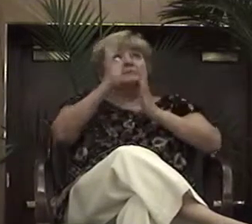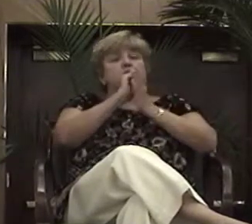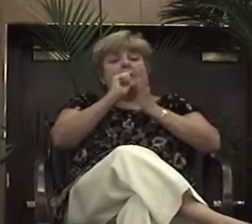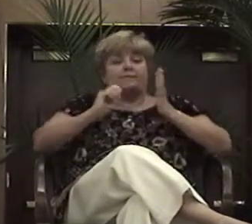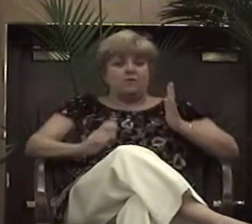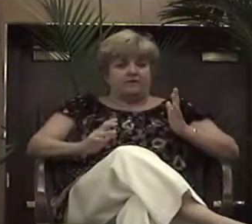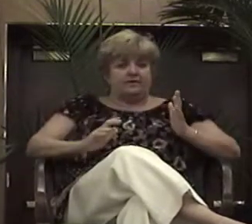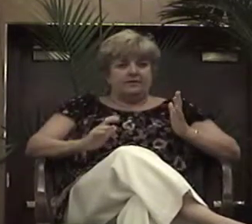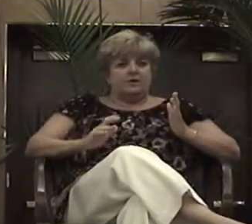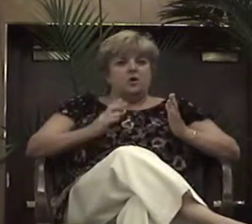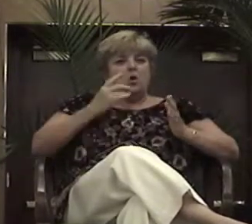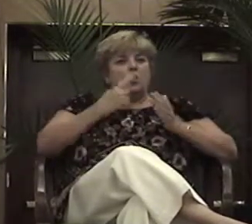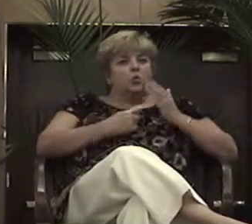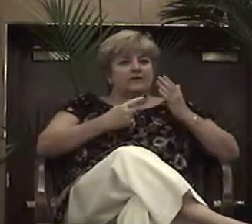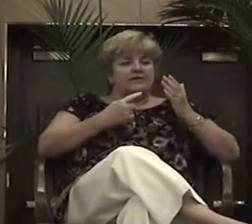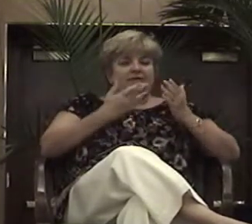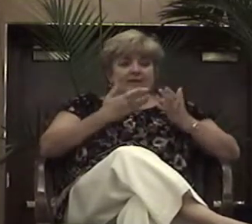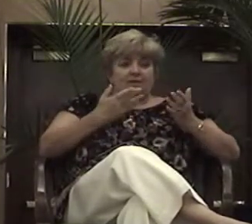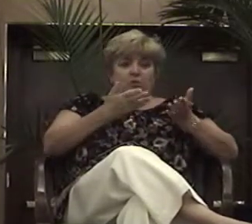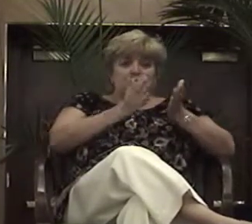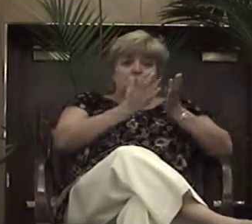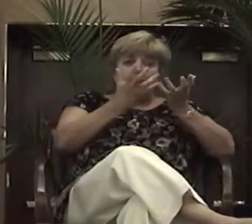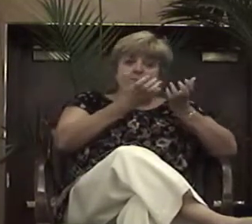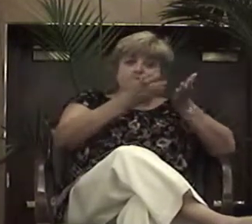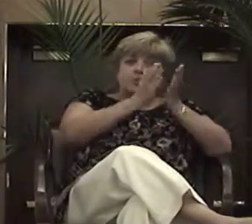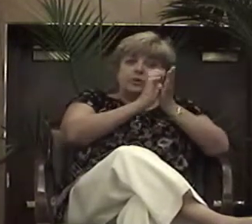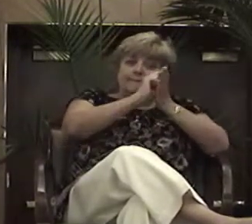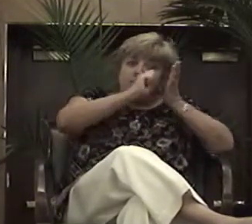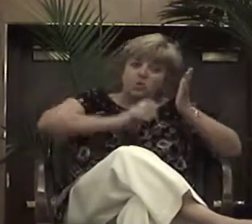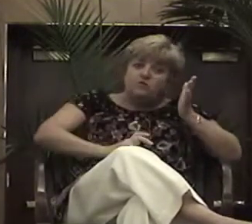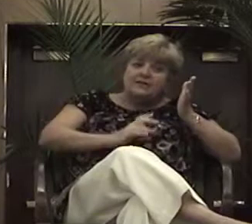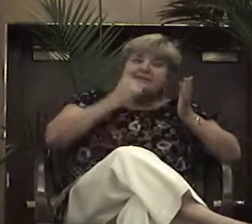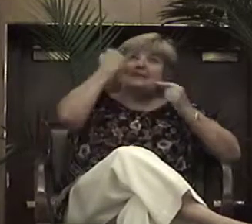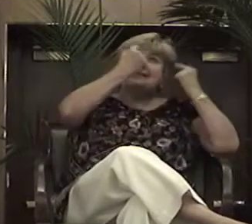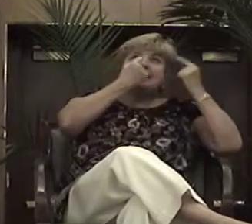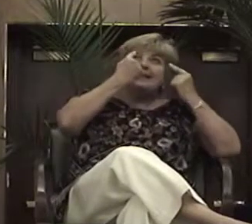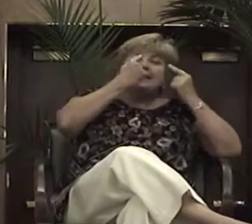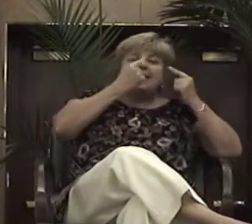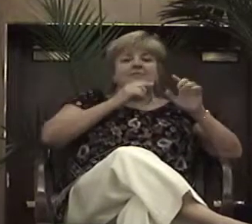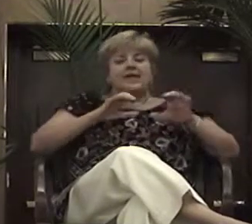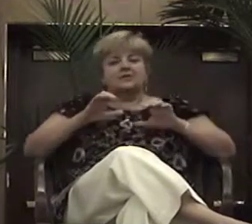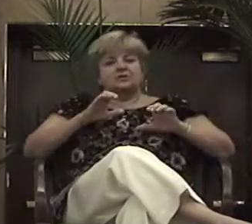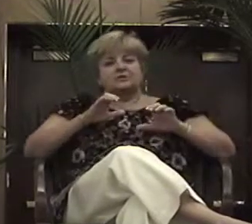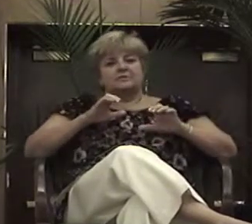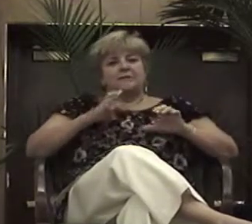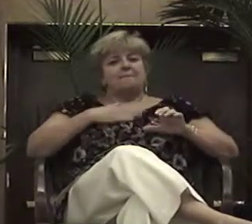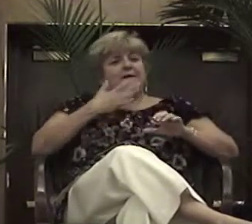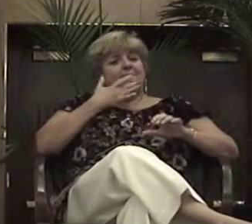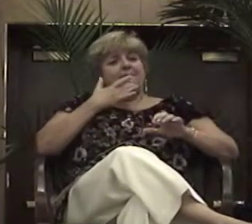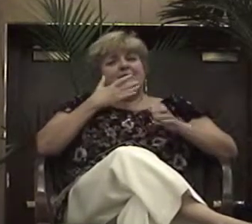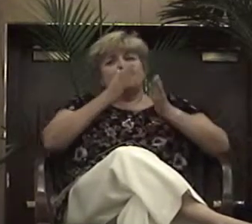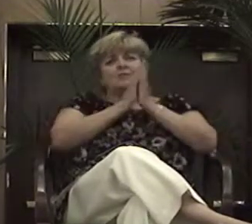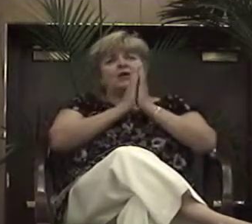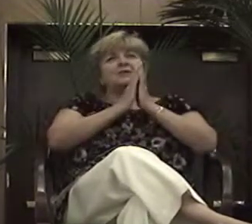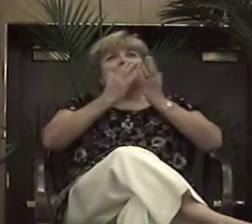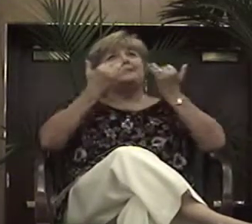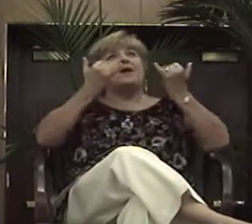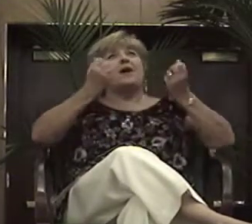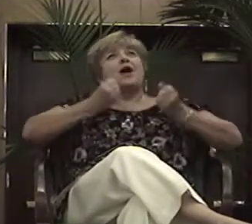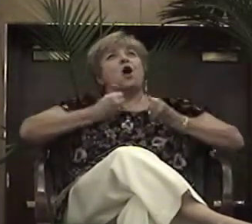and one is my actions. I think one of my favorite prayers is, God, I offer myself to Thee to build and do with me as Thou wilt.